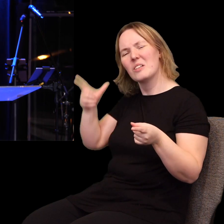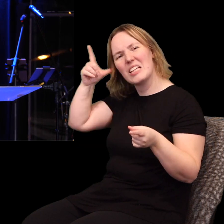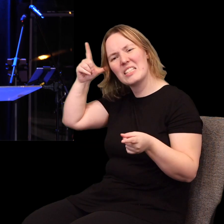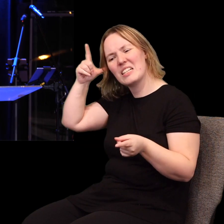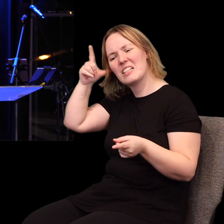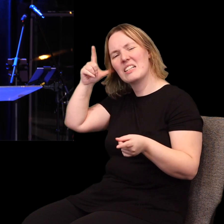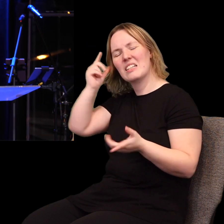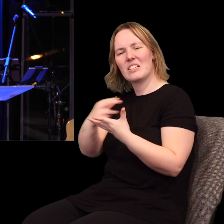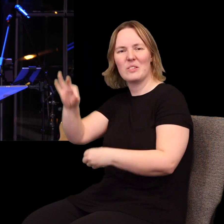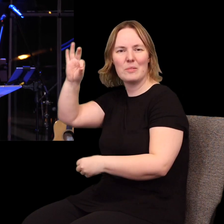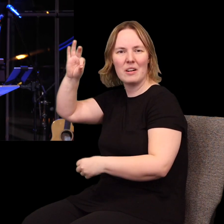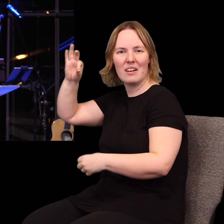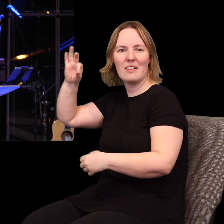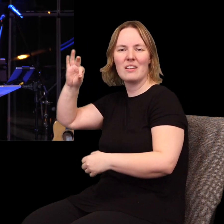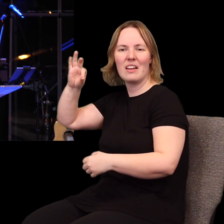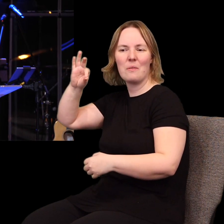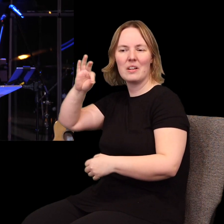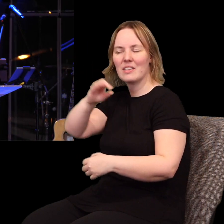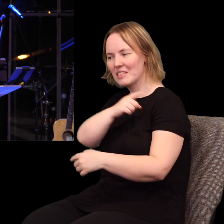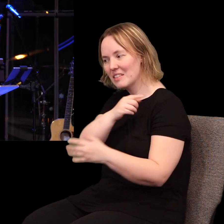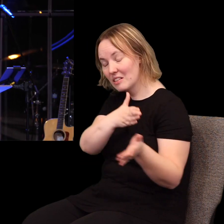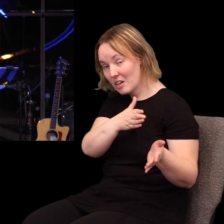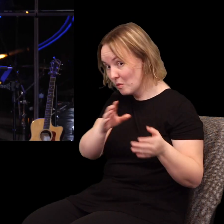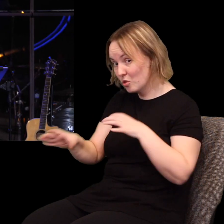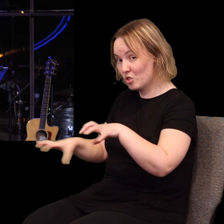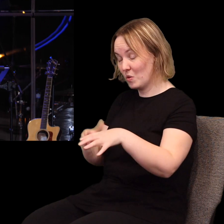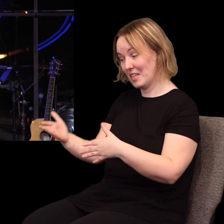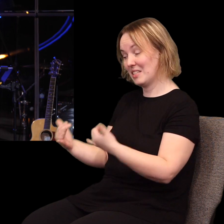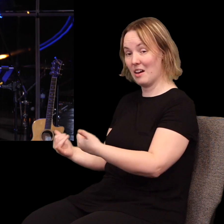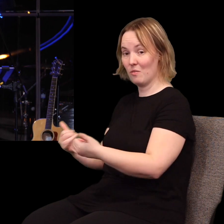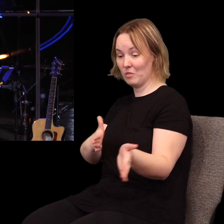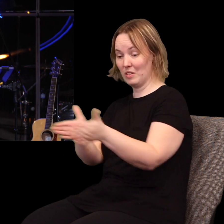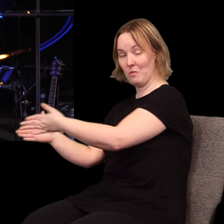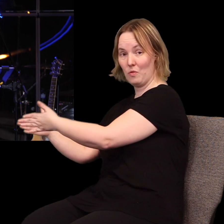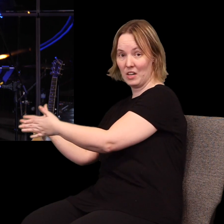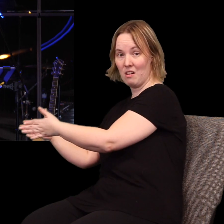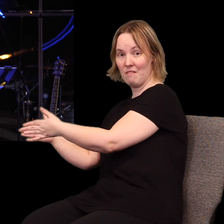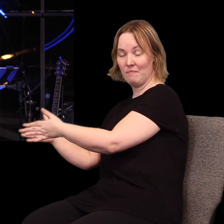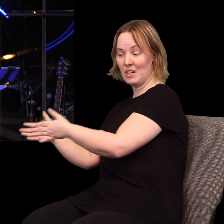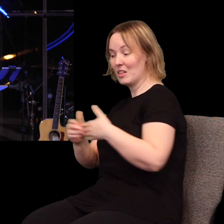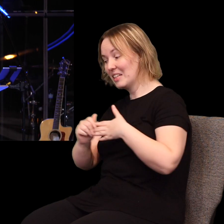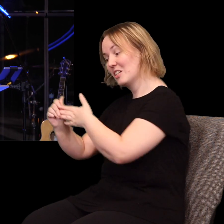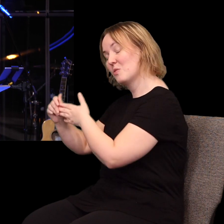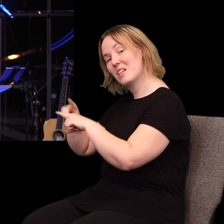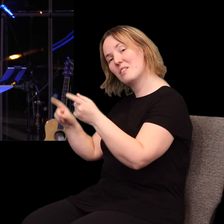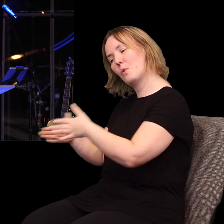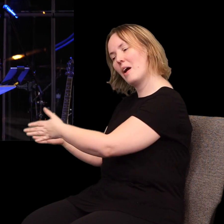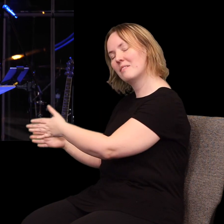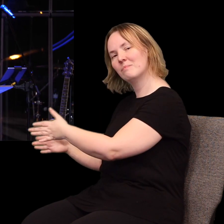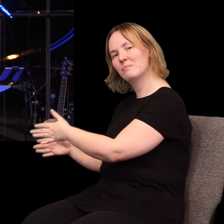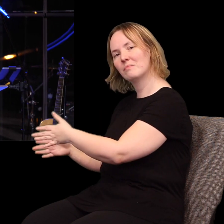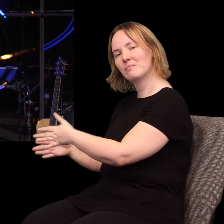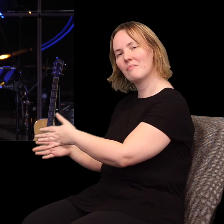sensitive in the midst of all that business to the Holy Spirit when He taps you on the shoulder and says, okay, I'm doing this now. Pay attention. I'm doing something over here. Or I'm leading you in a